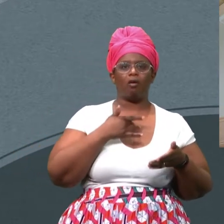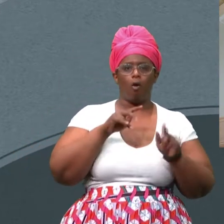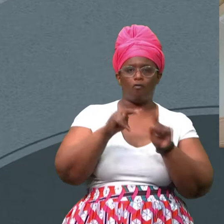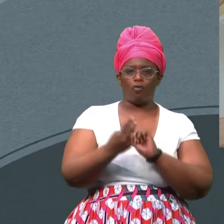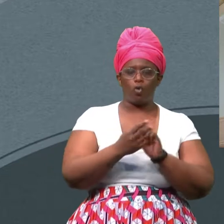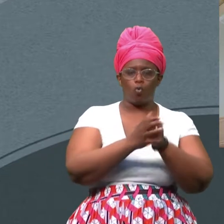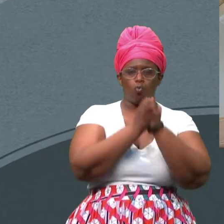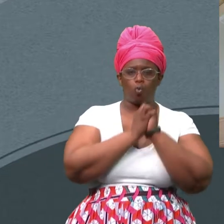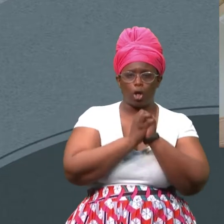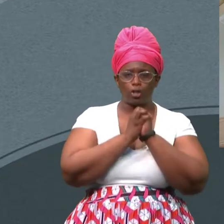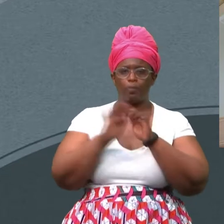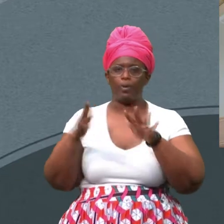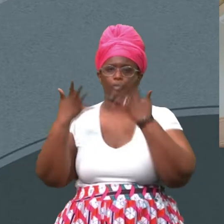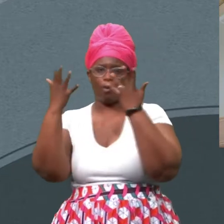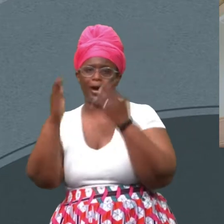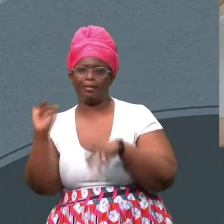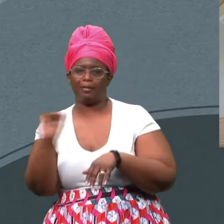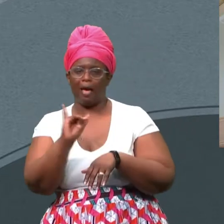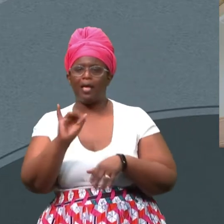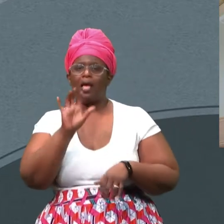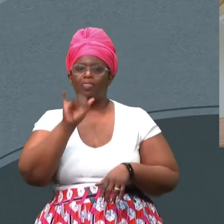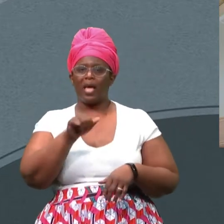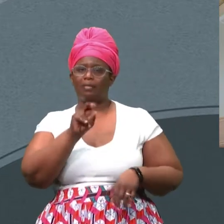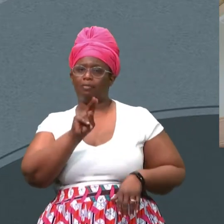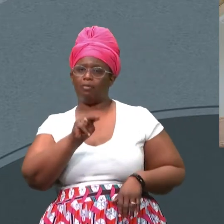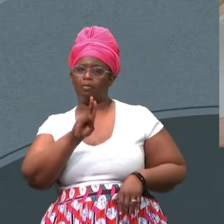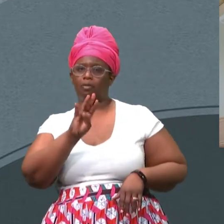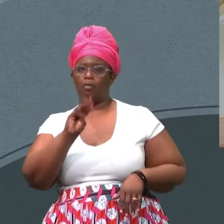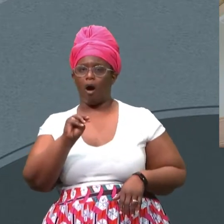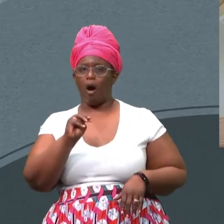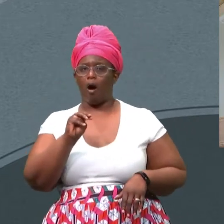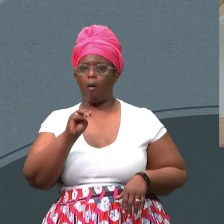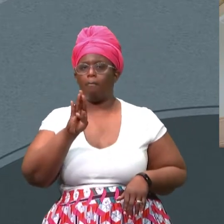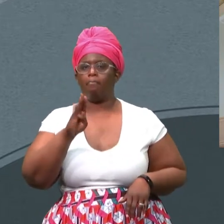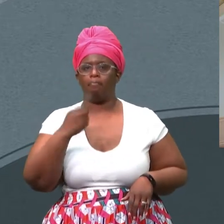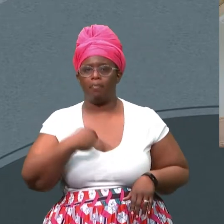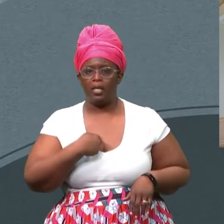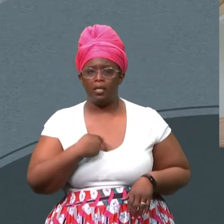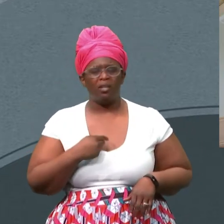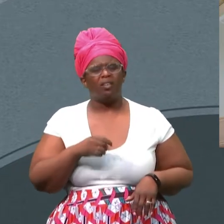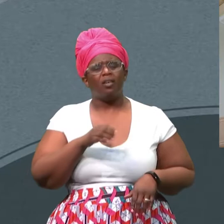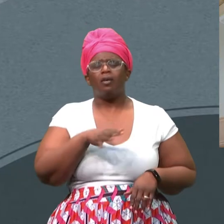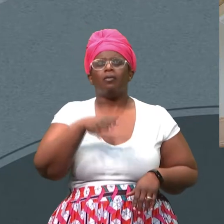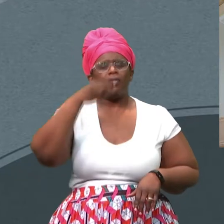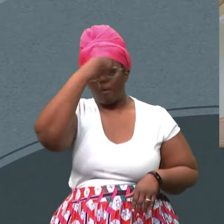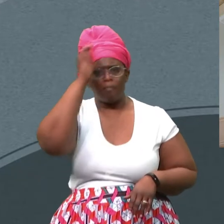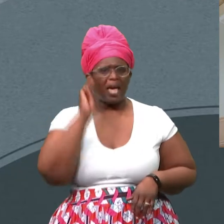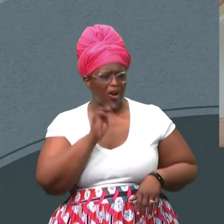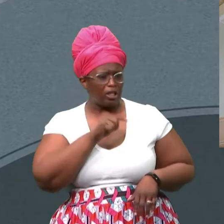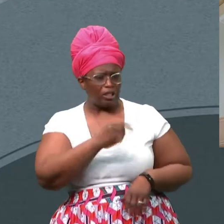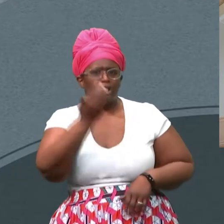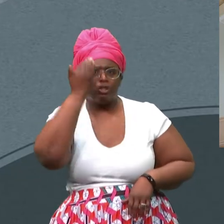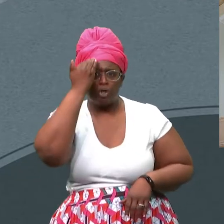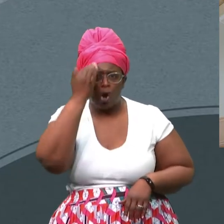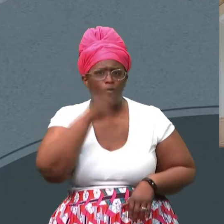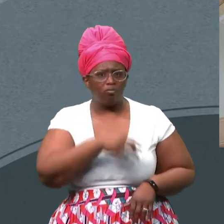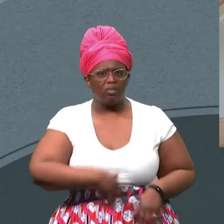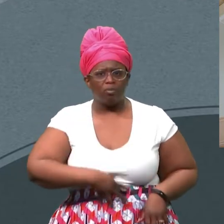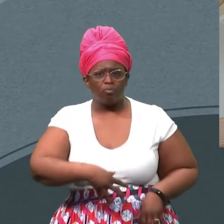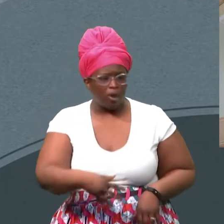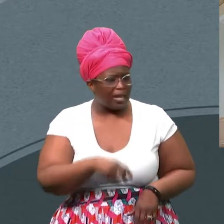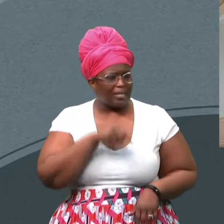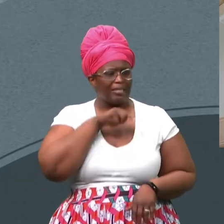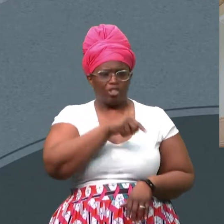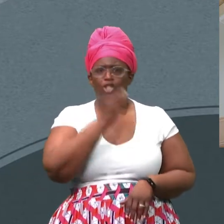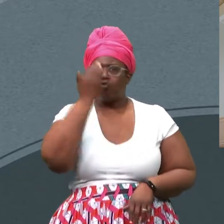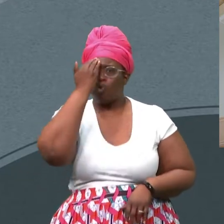what I'm really dealing with. Mary was not in denial about the fact that she was pregnant. She's not in denial about what people are going to